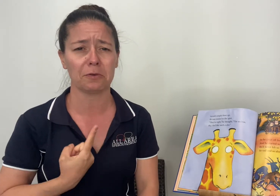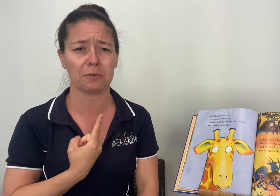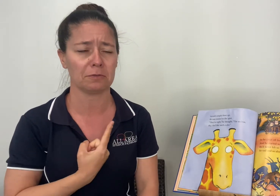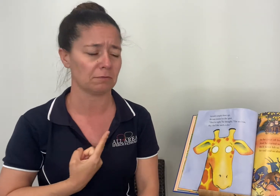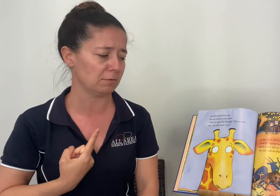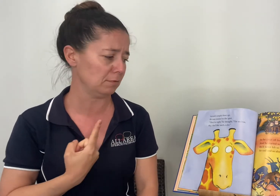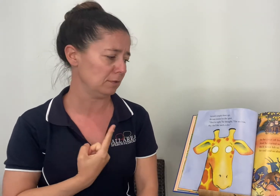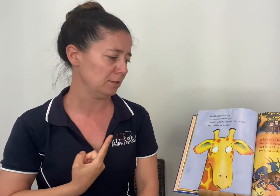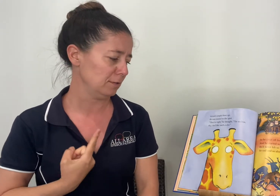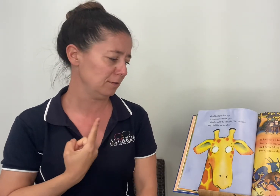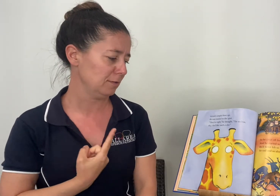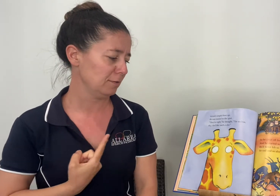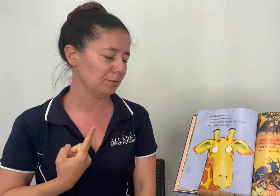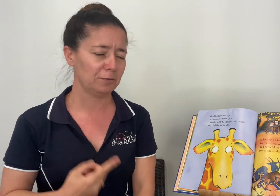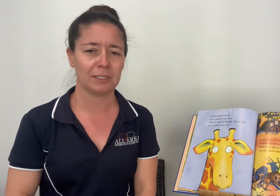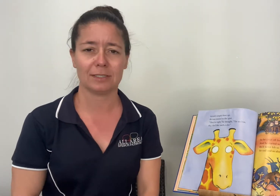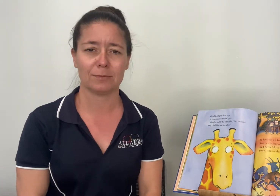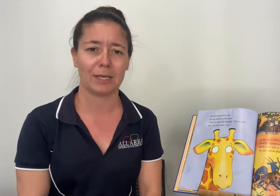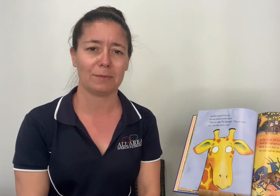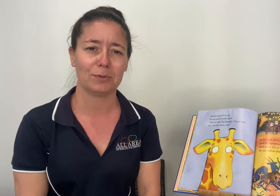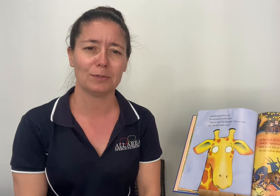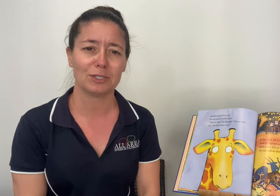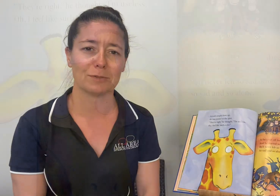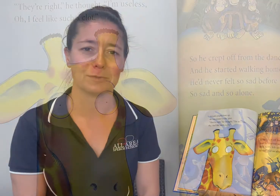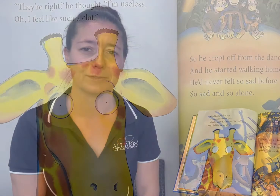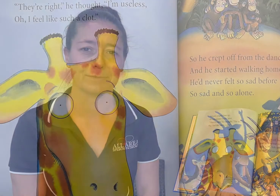alone. Goodness me, poor Gerald.